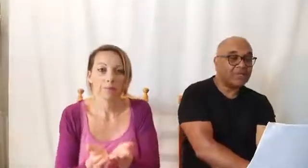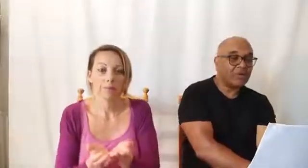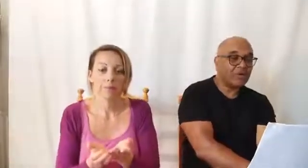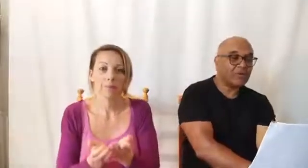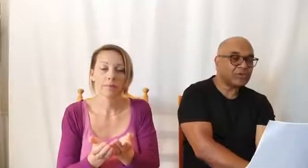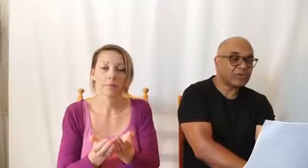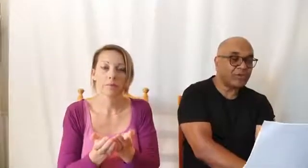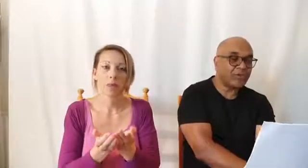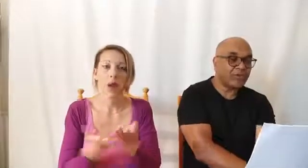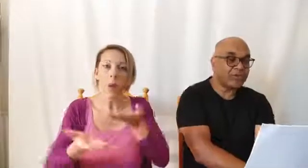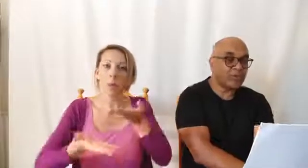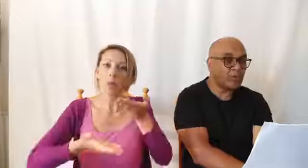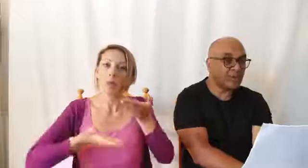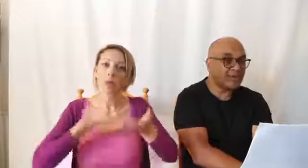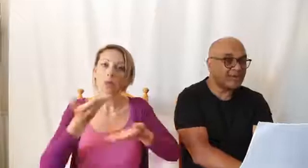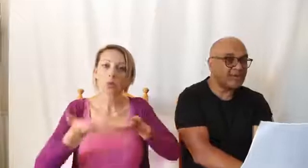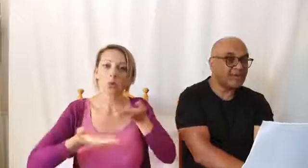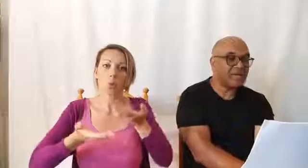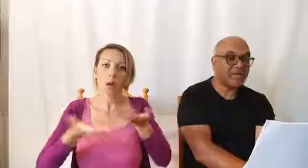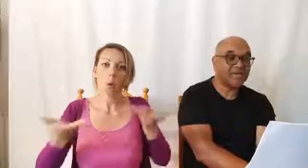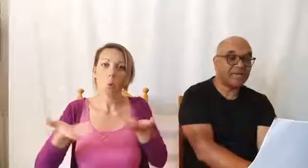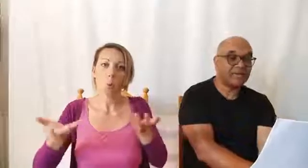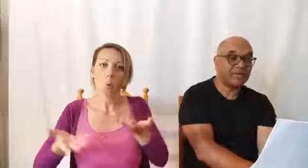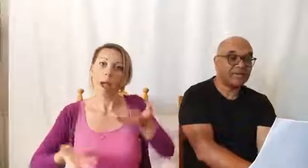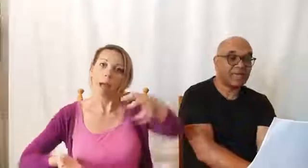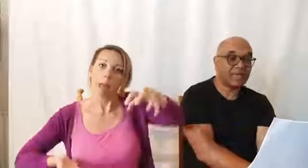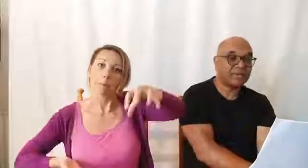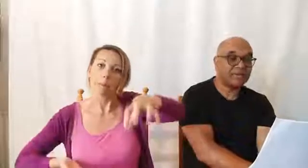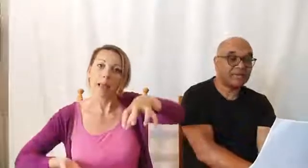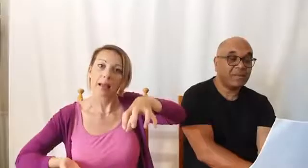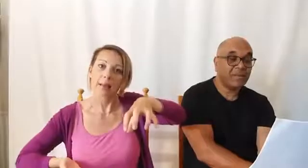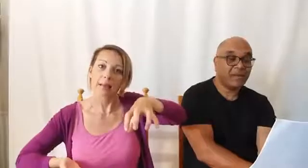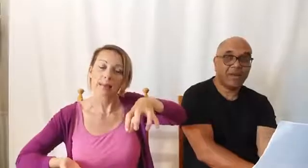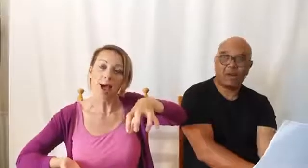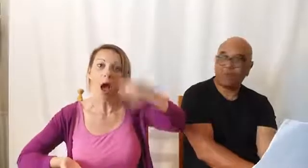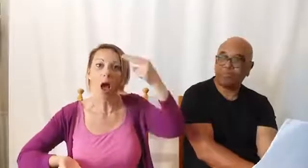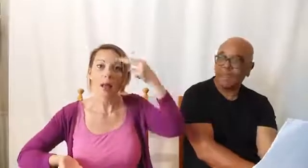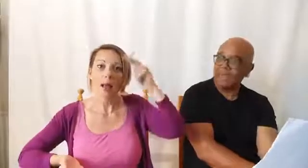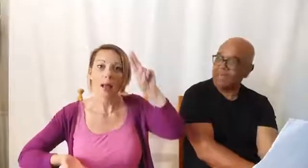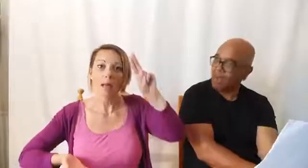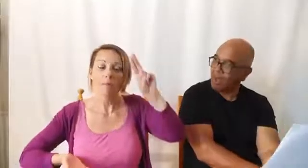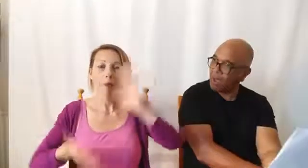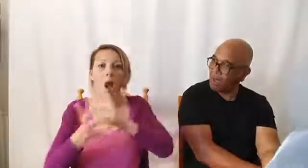off the shore of a small English coastal town named Herne Bay.